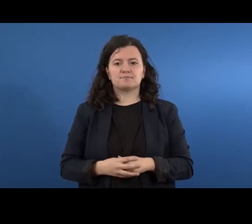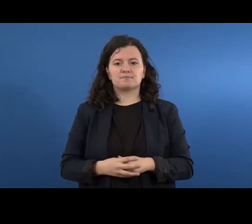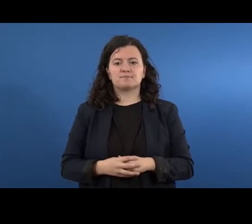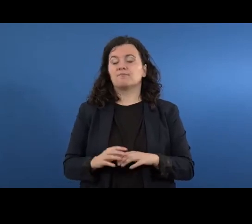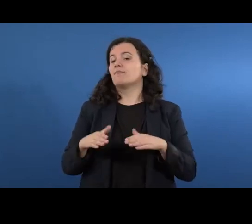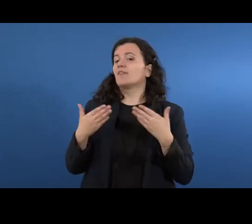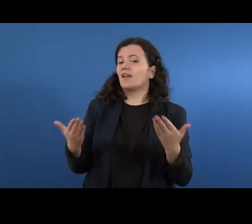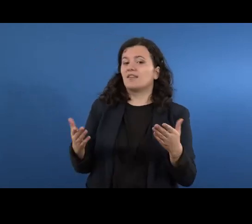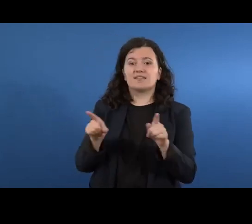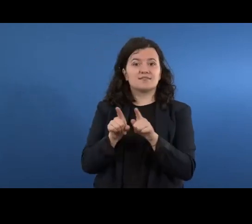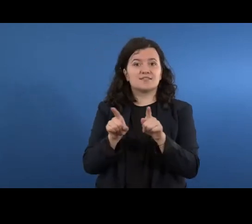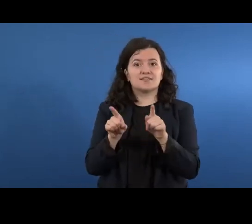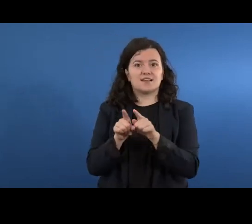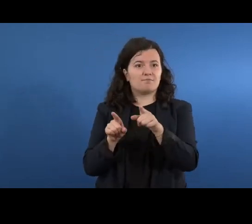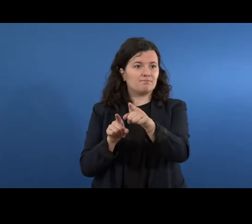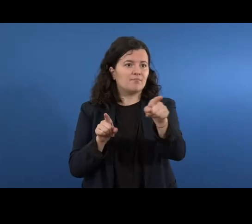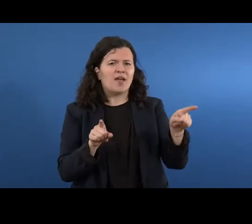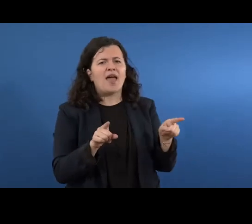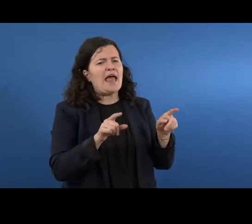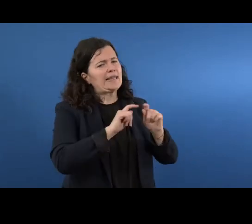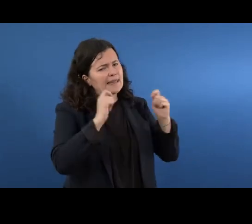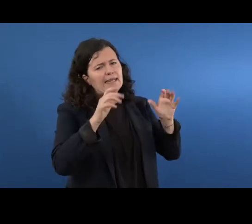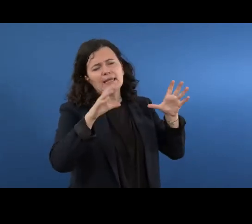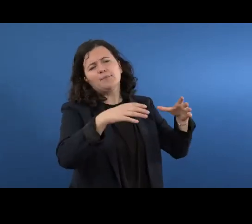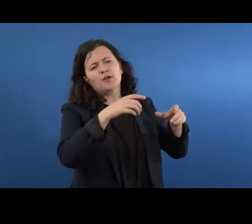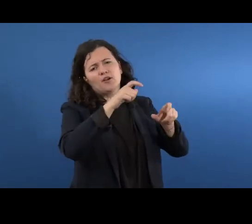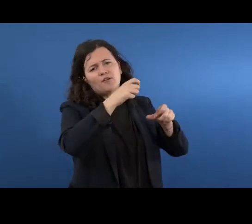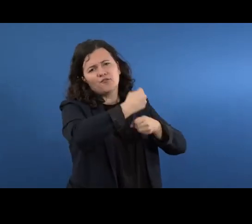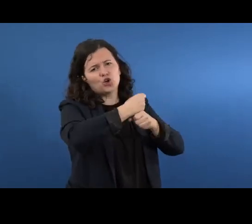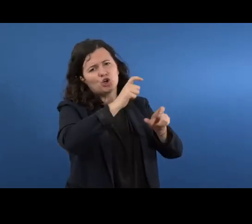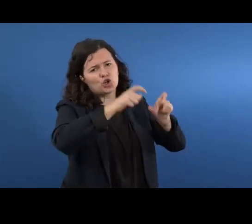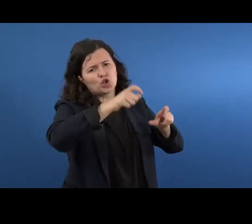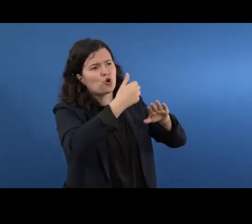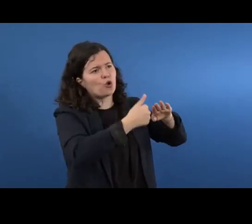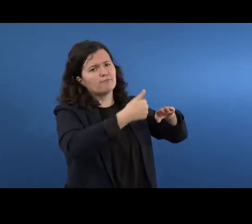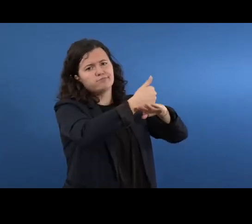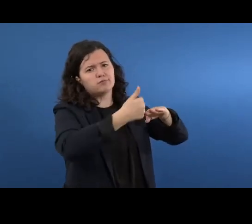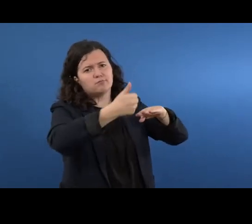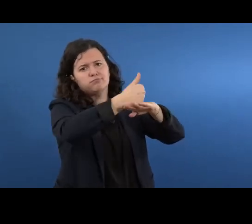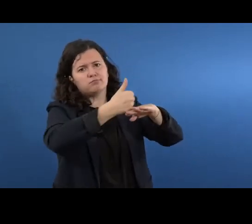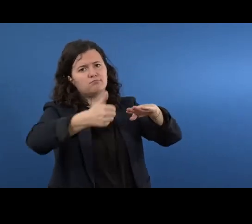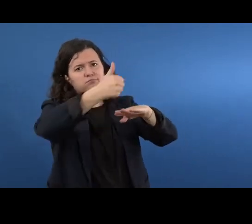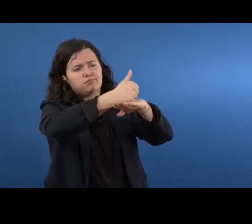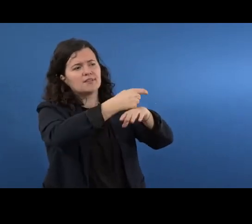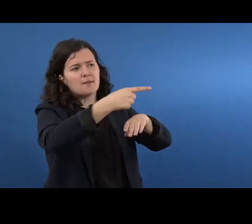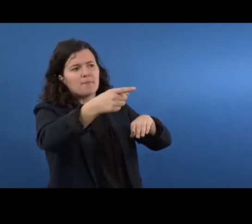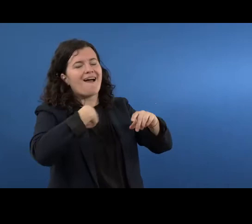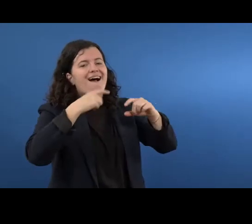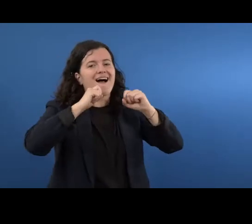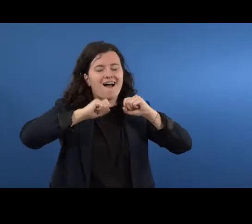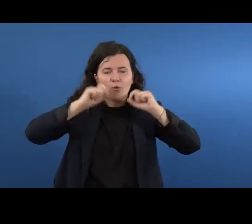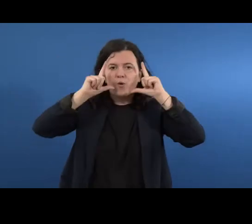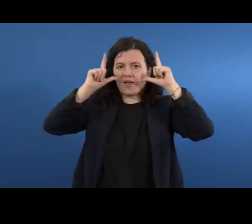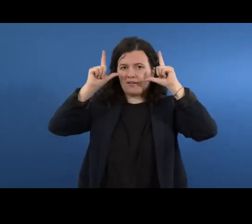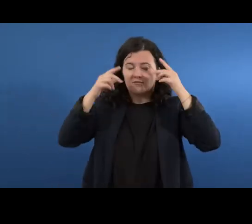among employees, among HR teams, among middle managers, as you said, Neil, but also IT